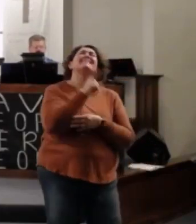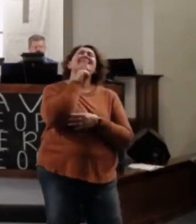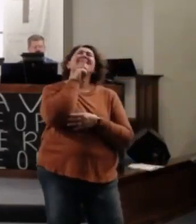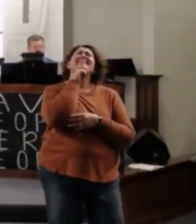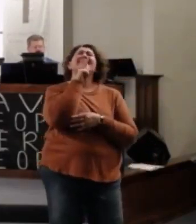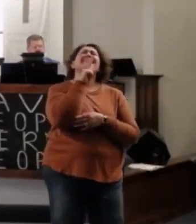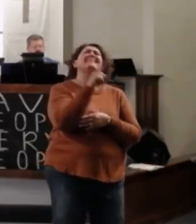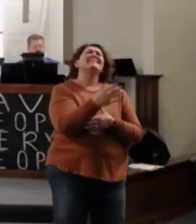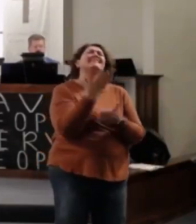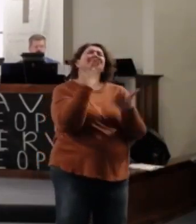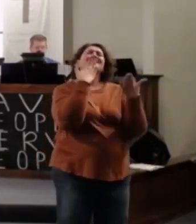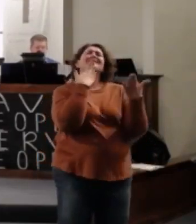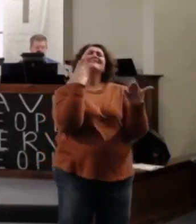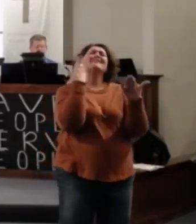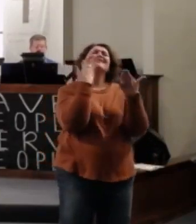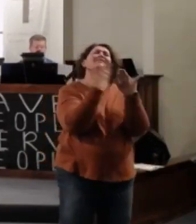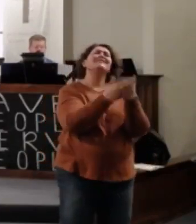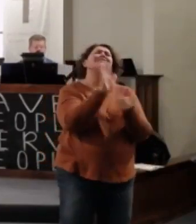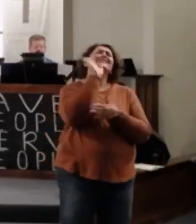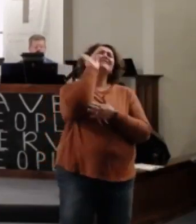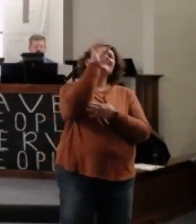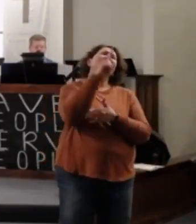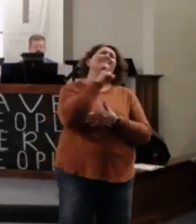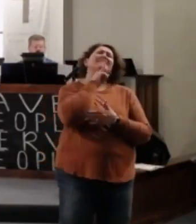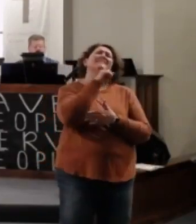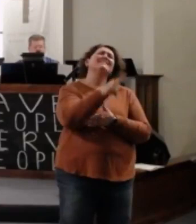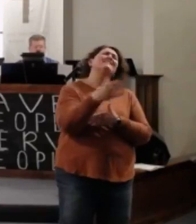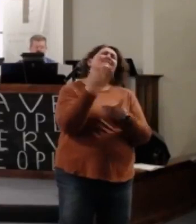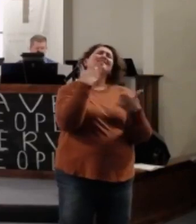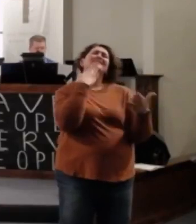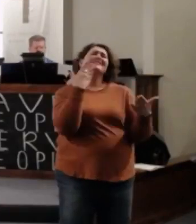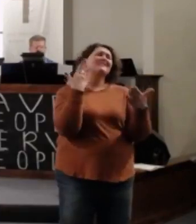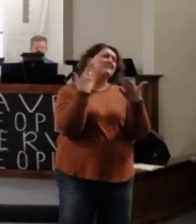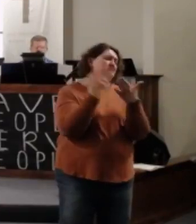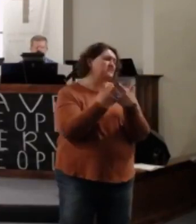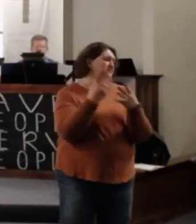good. God is so good.